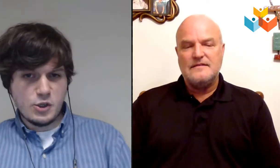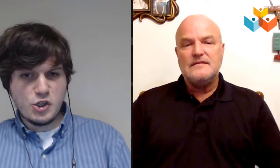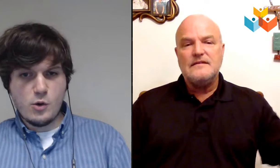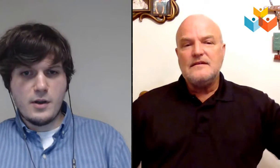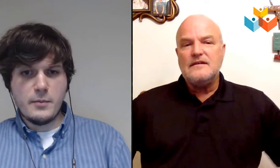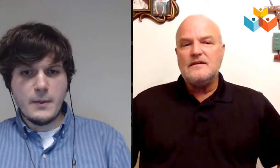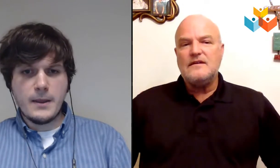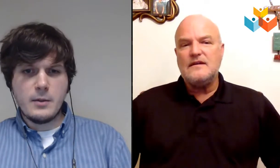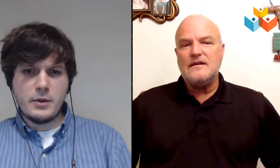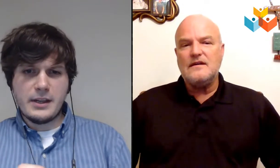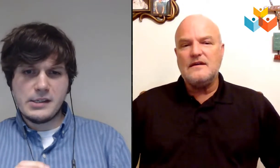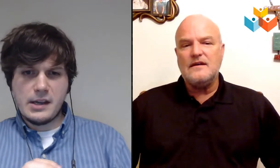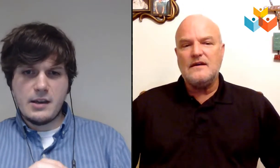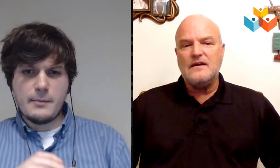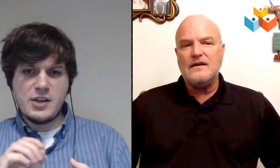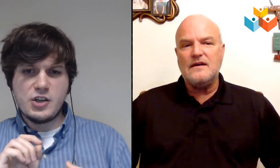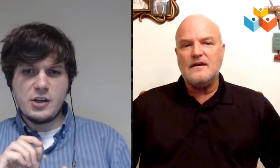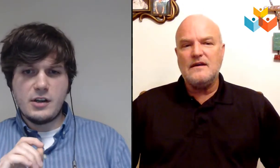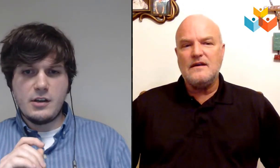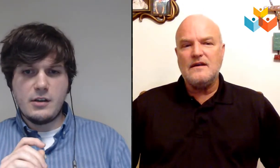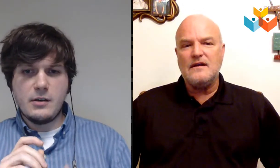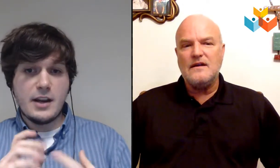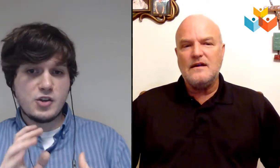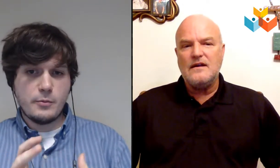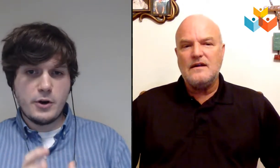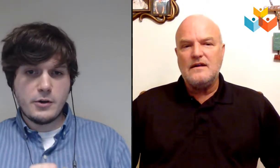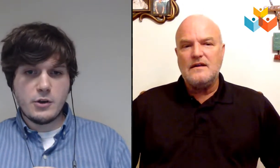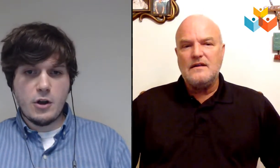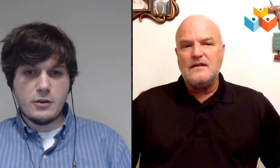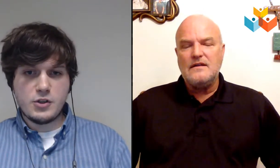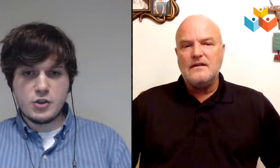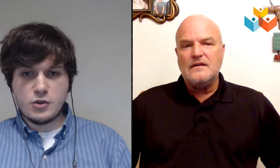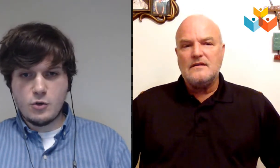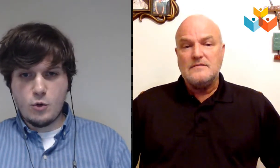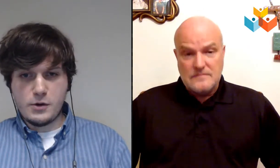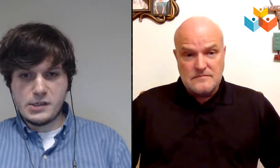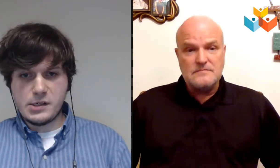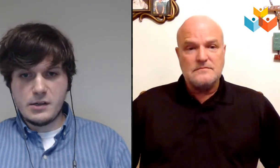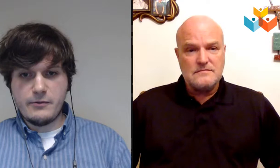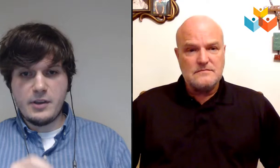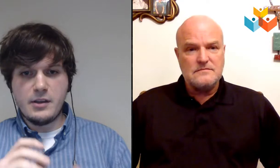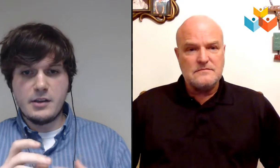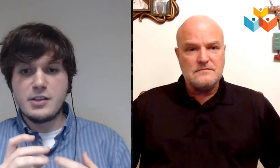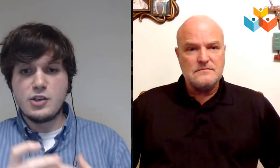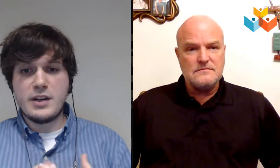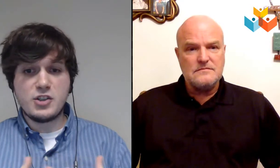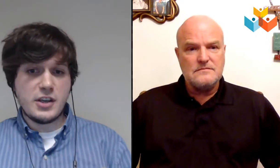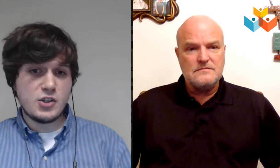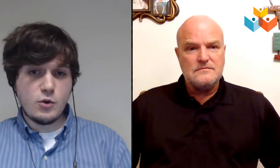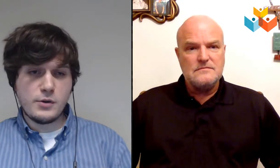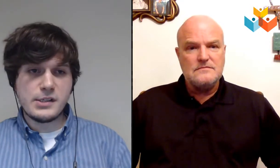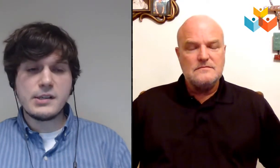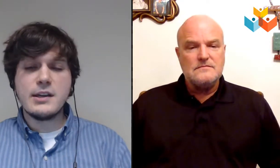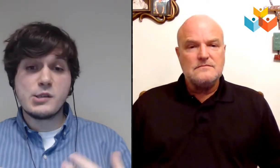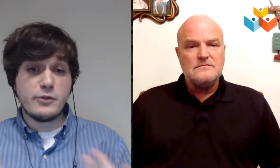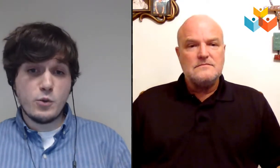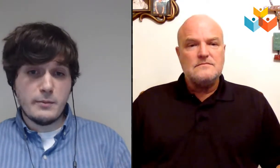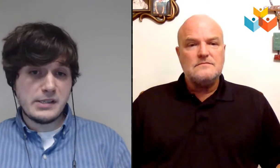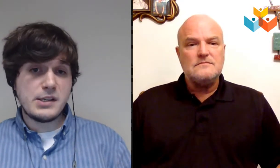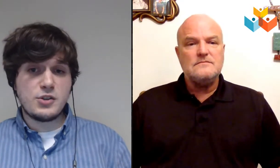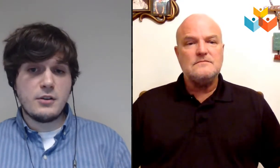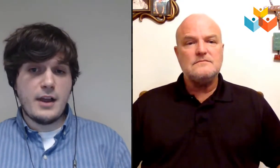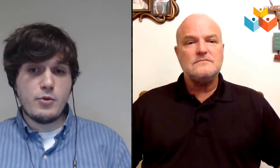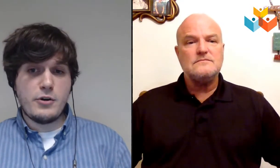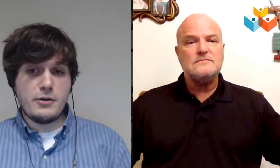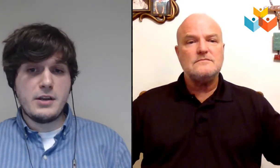name doesn't show up, but they say, I'm teaching a National Park College course via continuing education courses. So if you